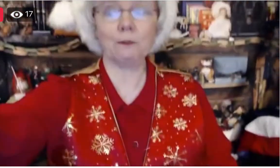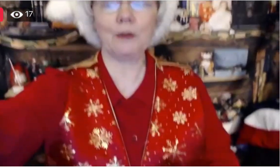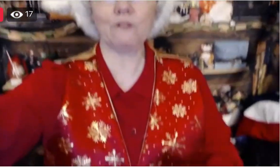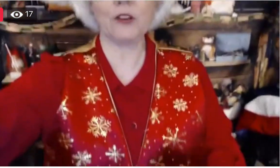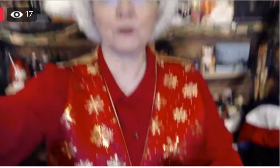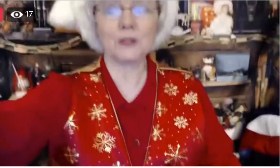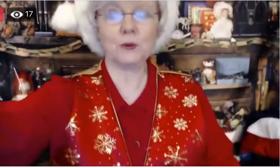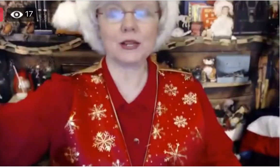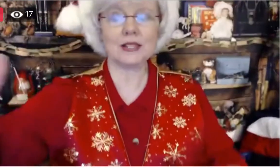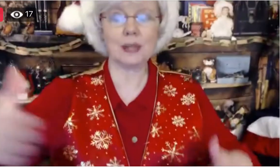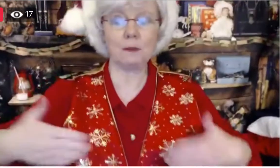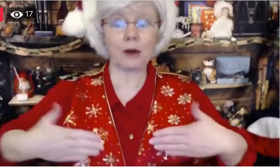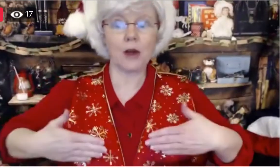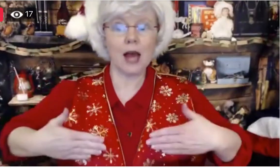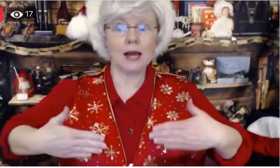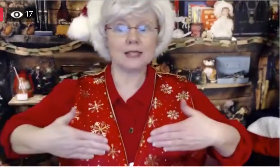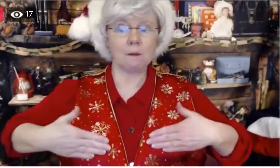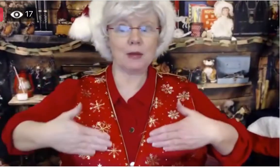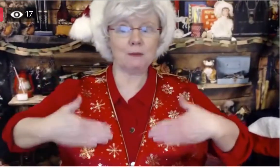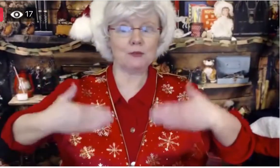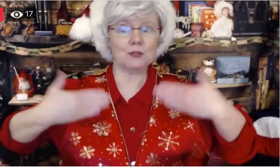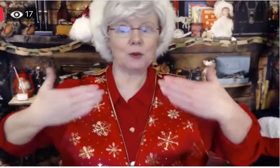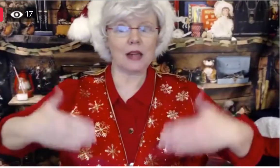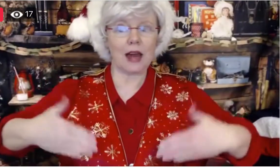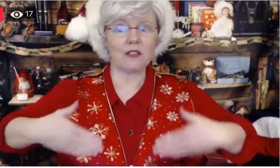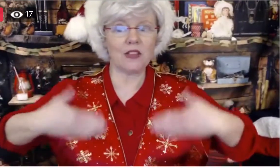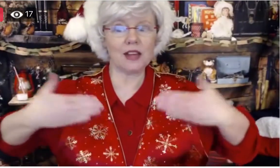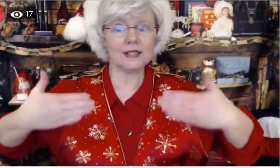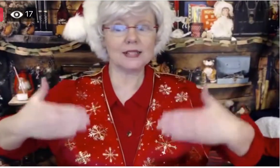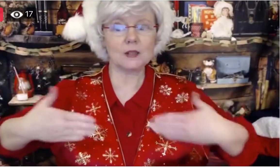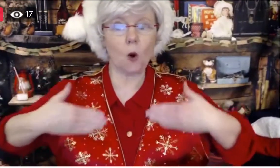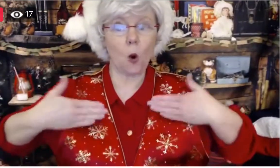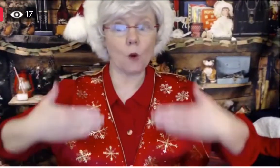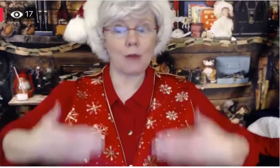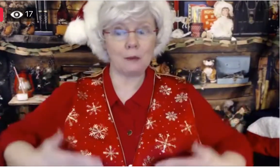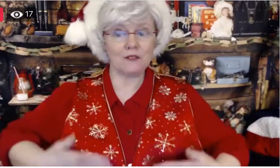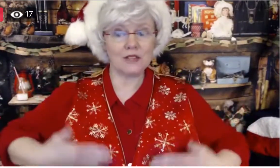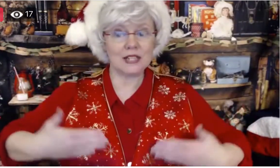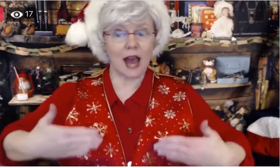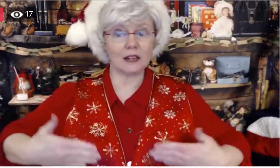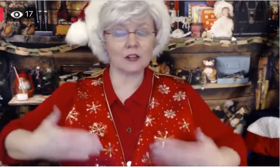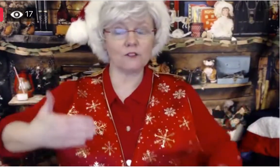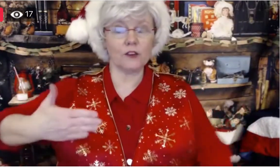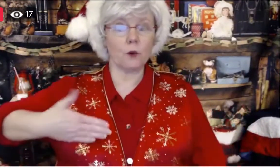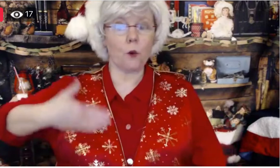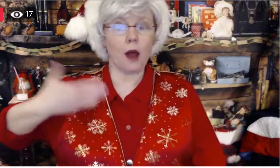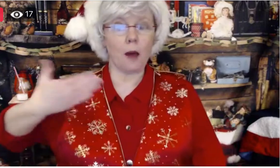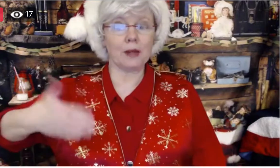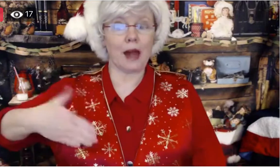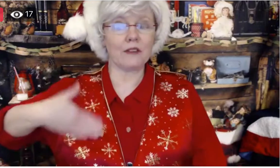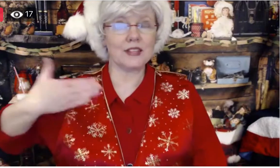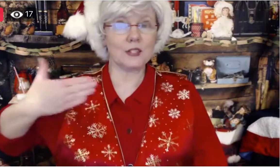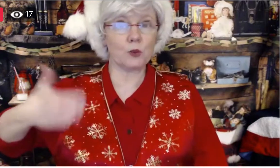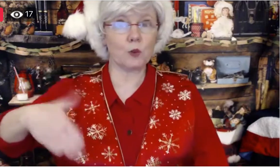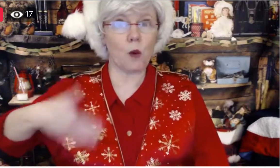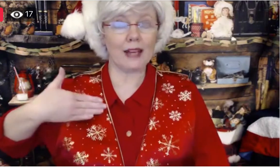bit further so you can see better. Some people do it like this, or maybe even down a little further, or up like this with one